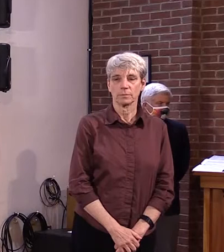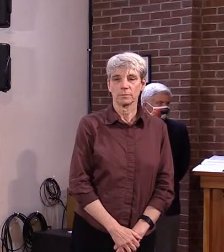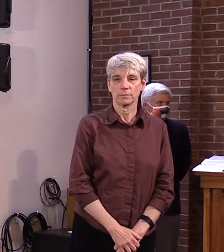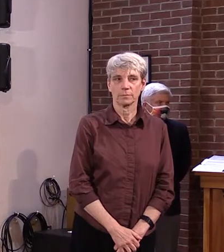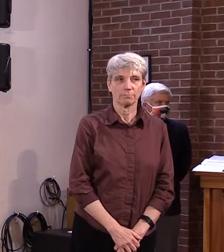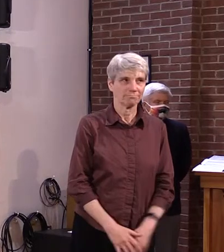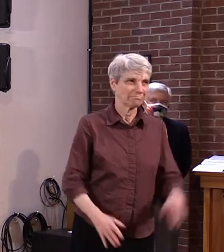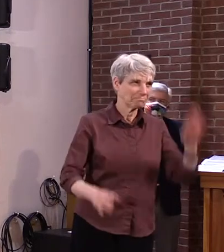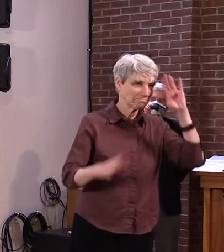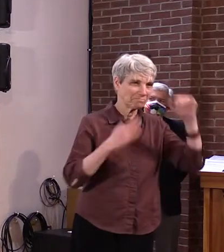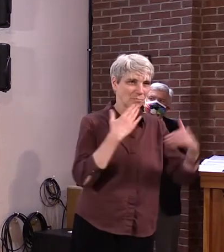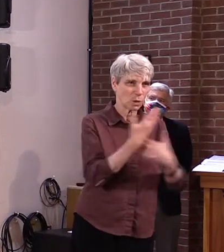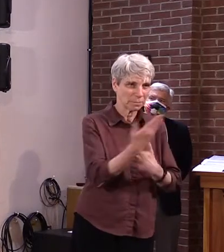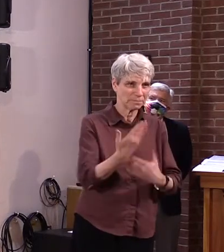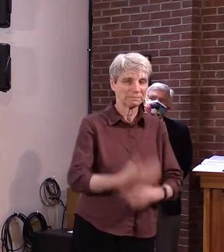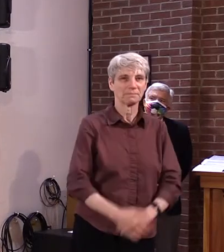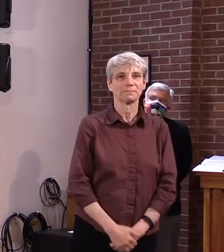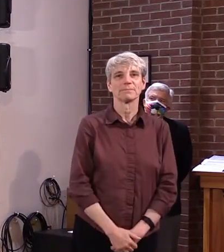Morning.